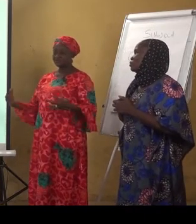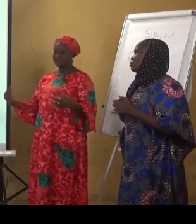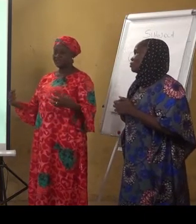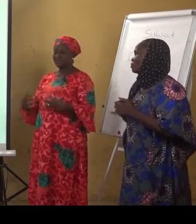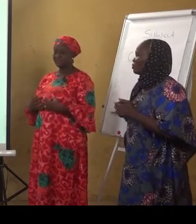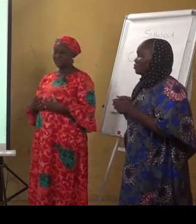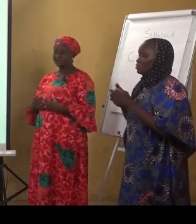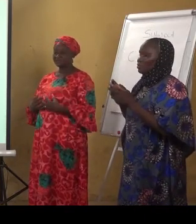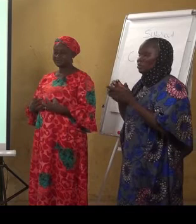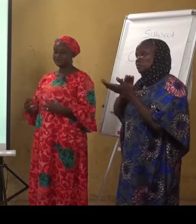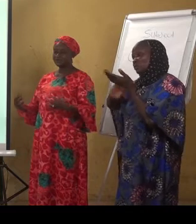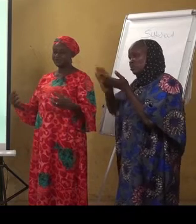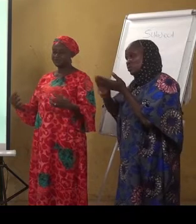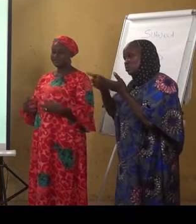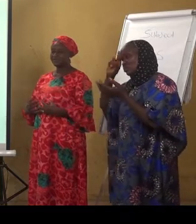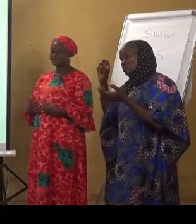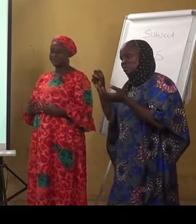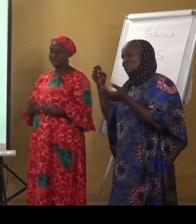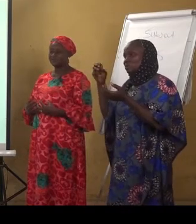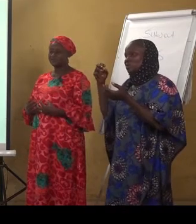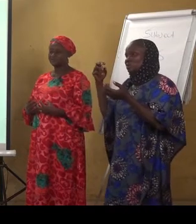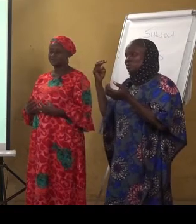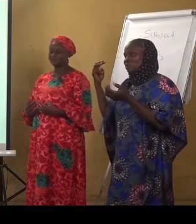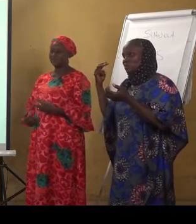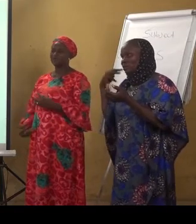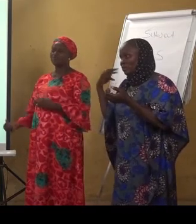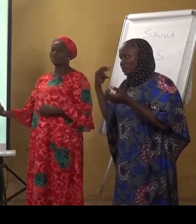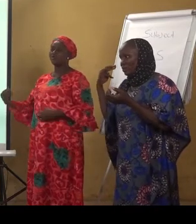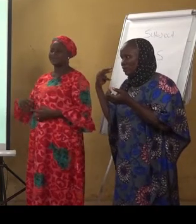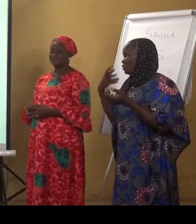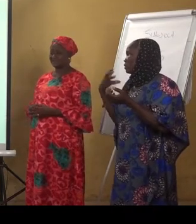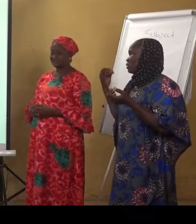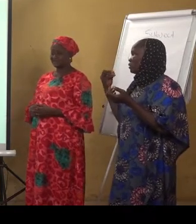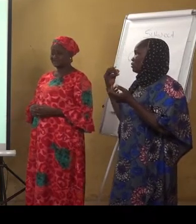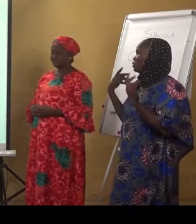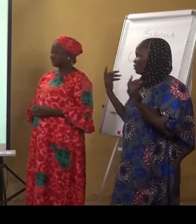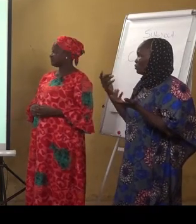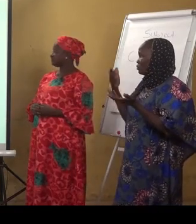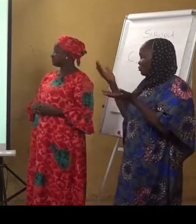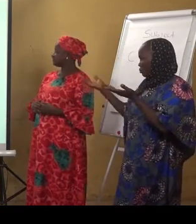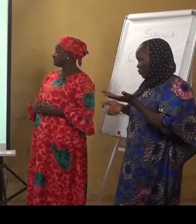to bring him back, to bring their former relationship, even more than that,